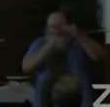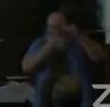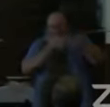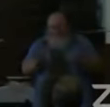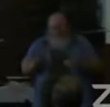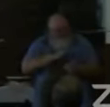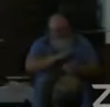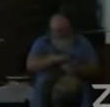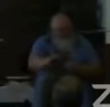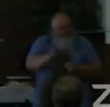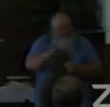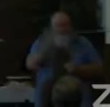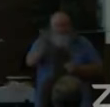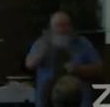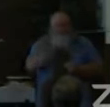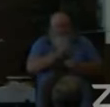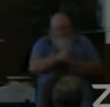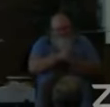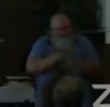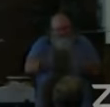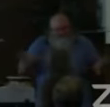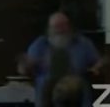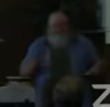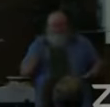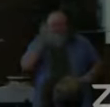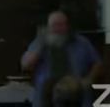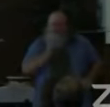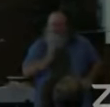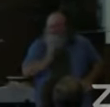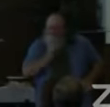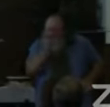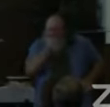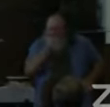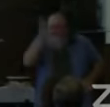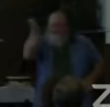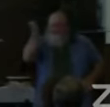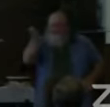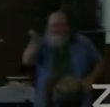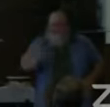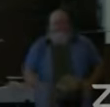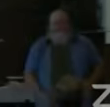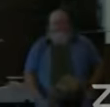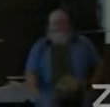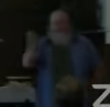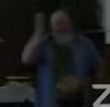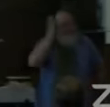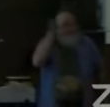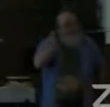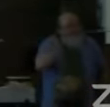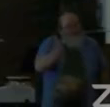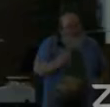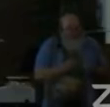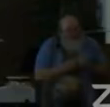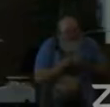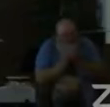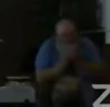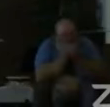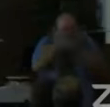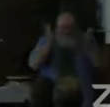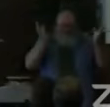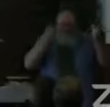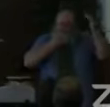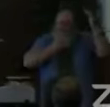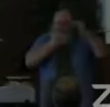peace as you trust in him, so that you may overflow with hope by the power of the